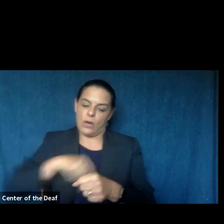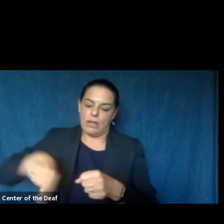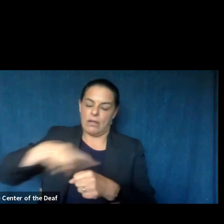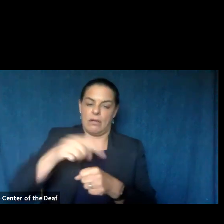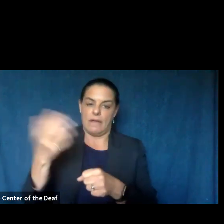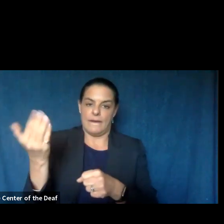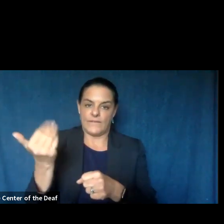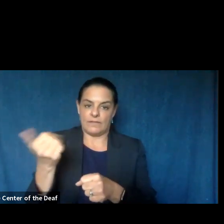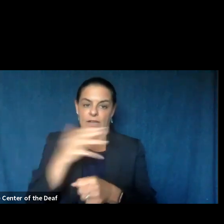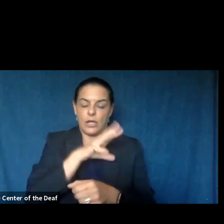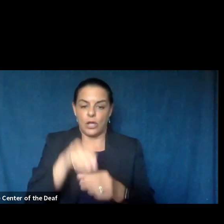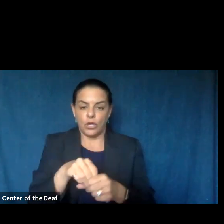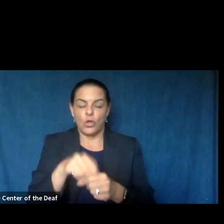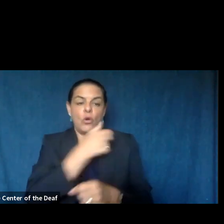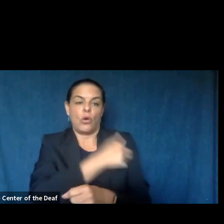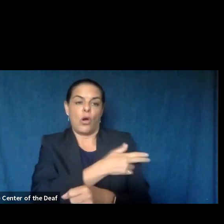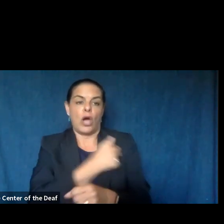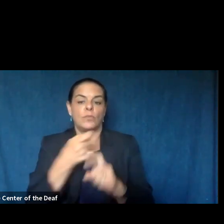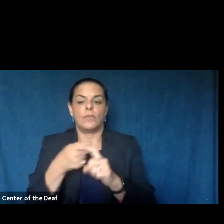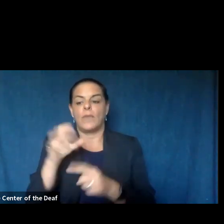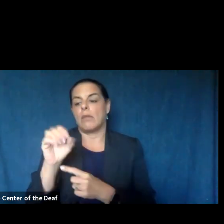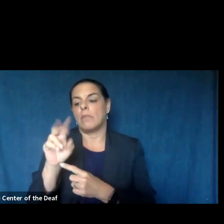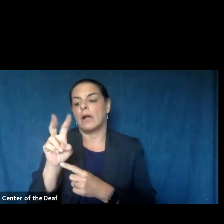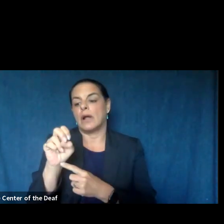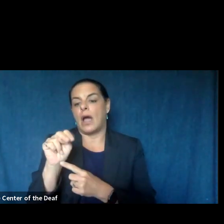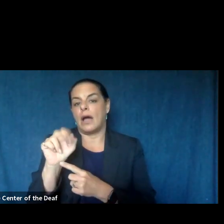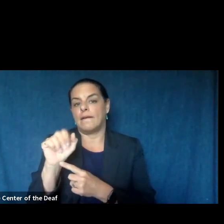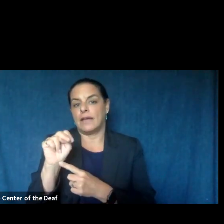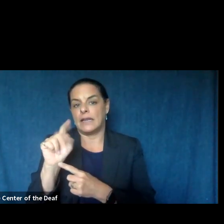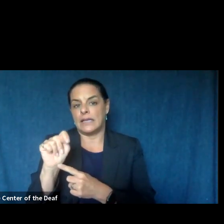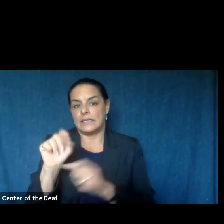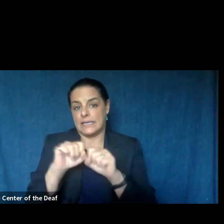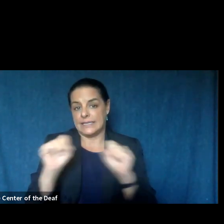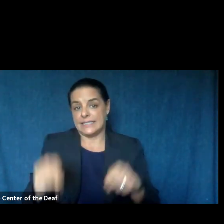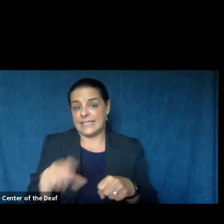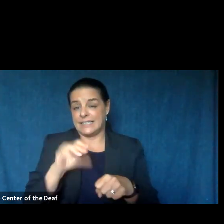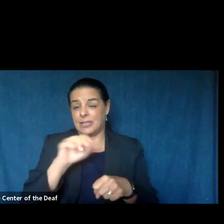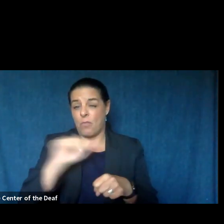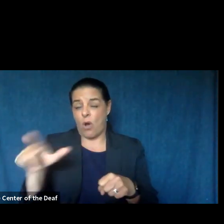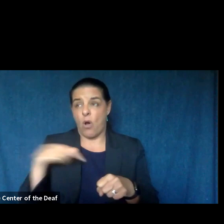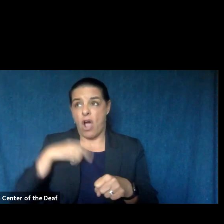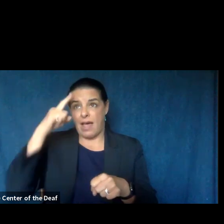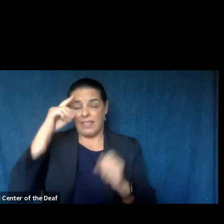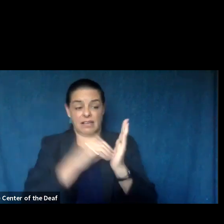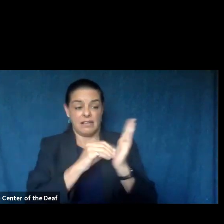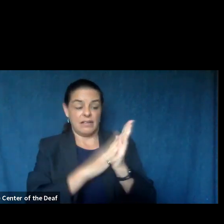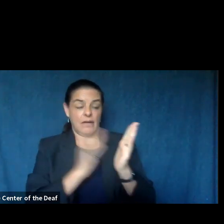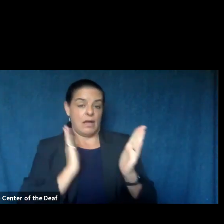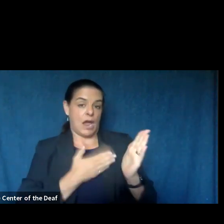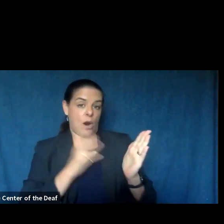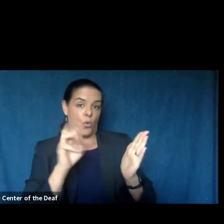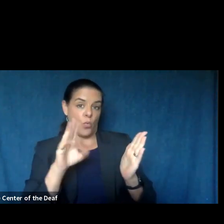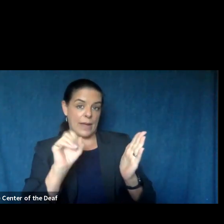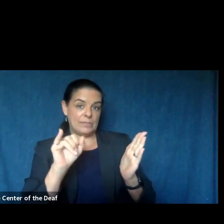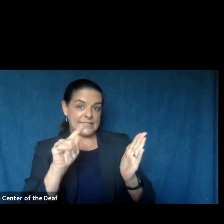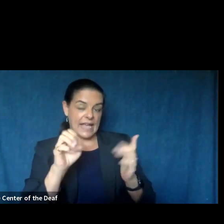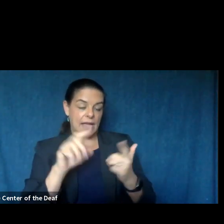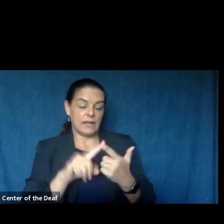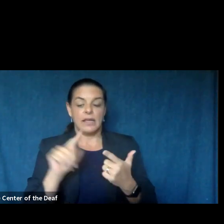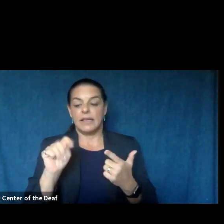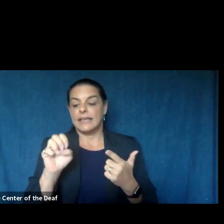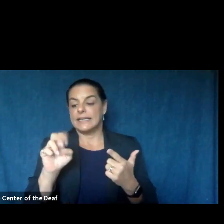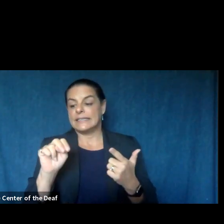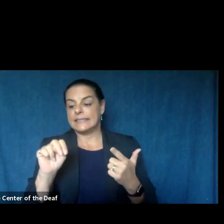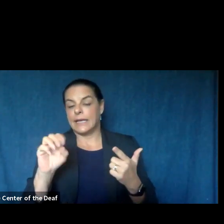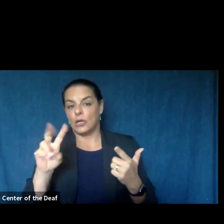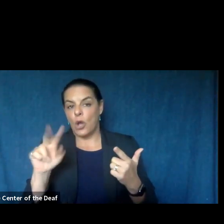Those include hospitals from the Covenant systems in all of those counties, which I believe we have listed on our website, the Tenova hospitals, and some independent